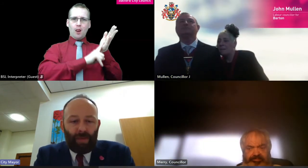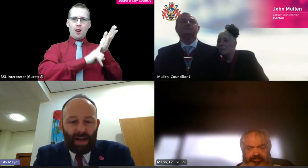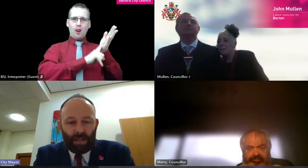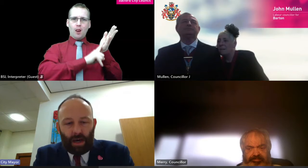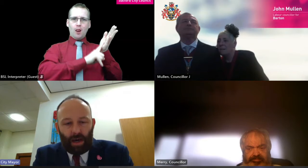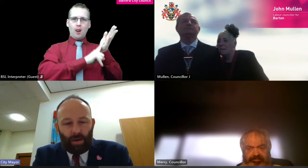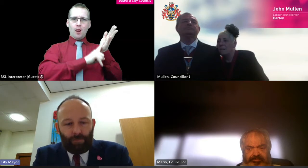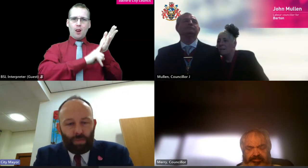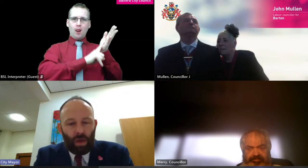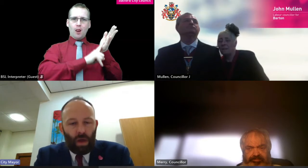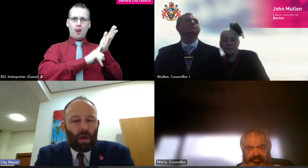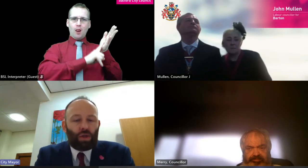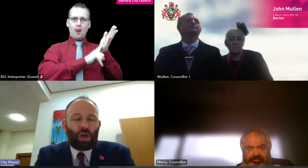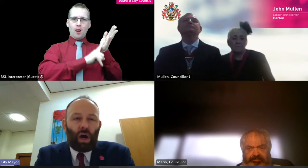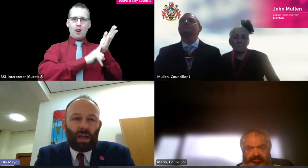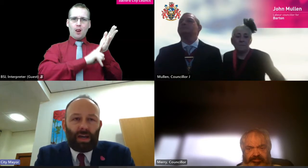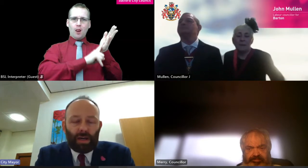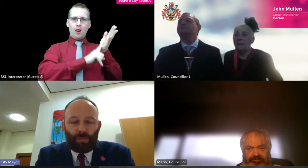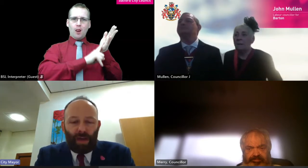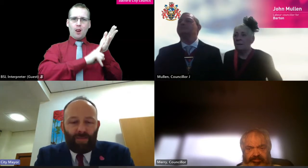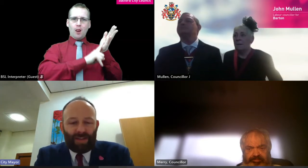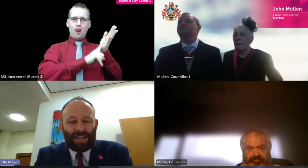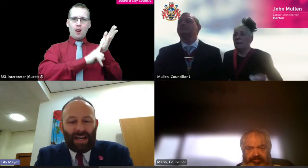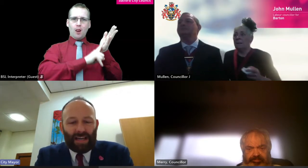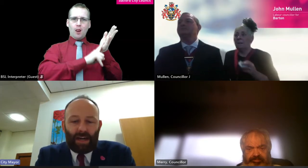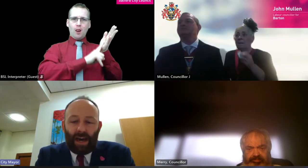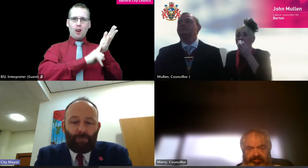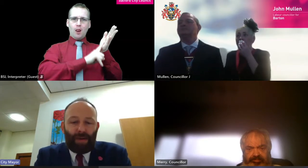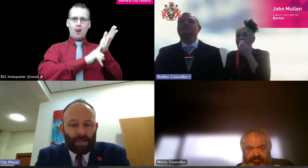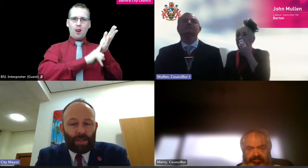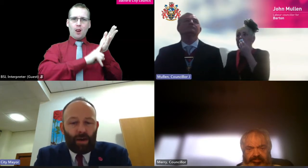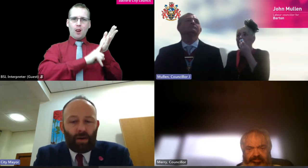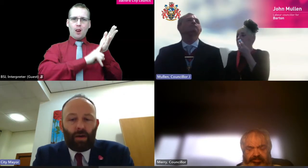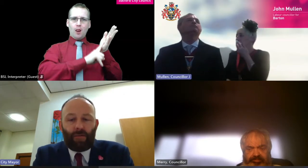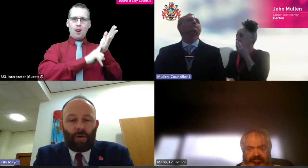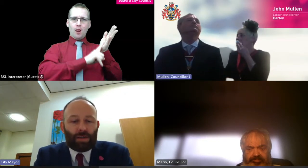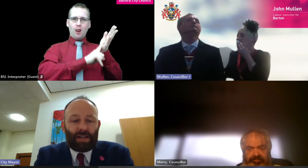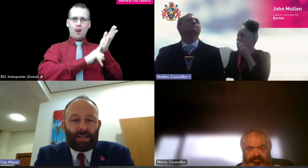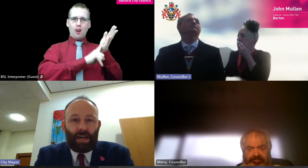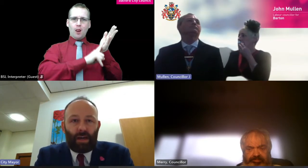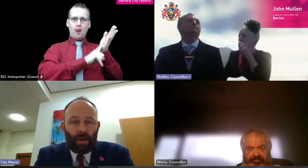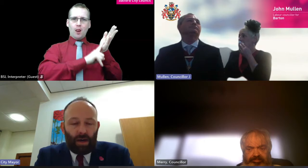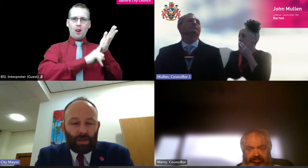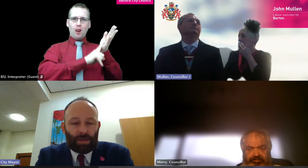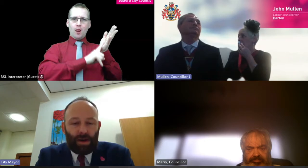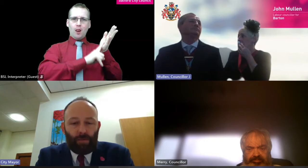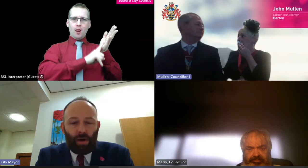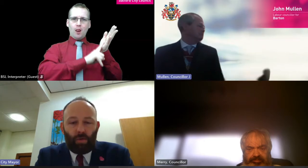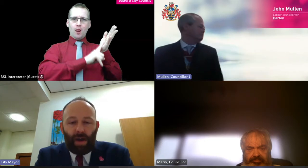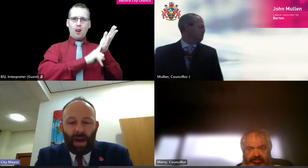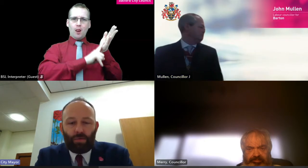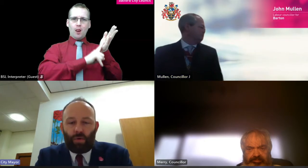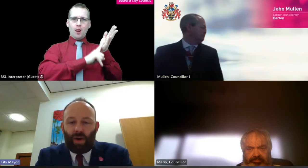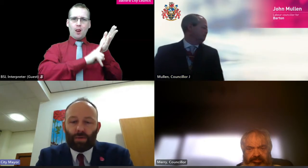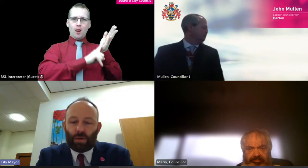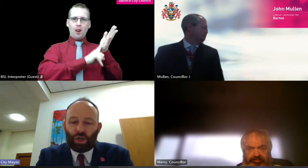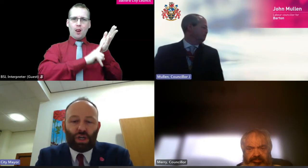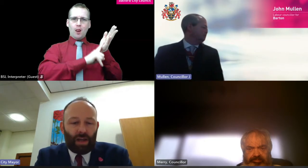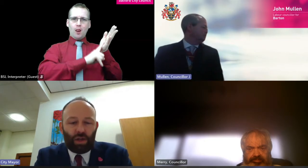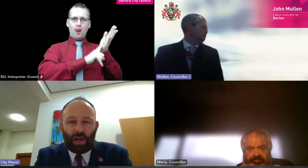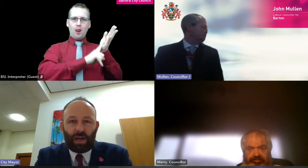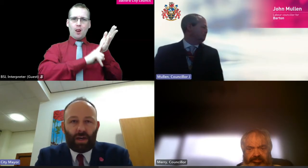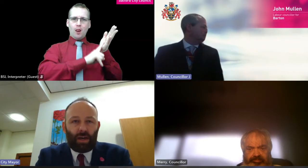Charlie McIntyre. Charlie has been a fantastic ambassador for our city as ceremonial mayor